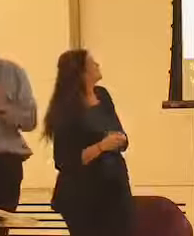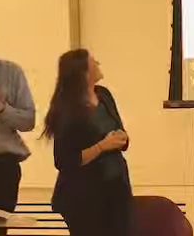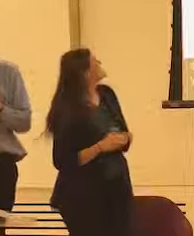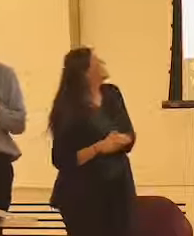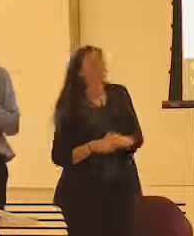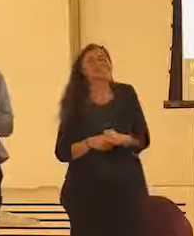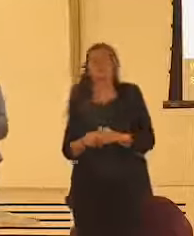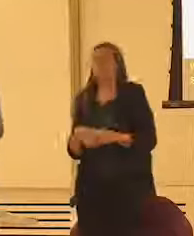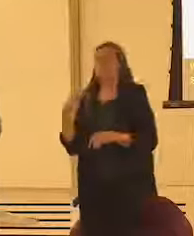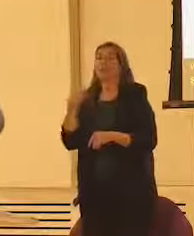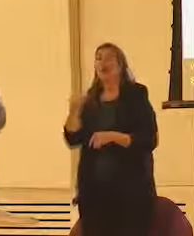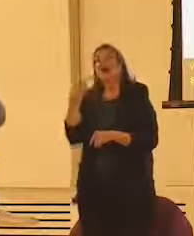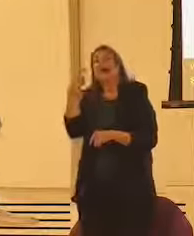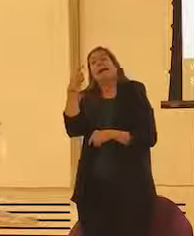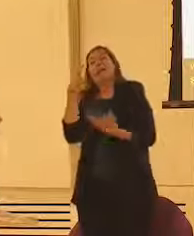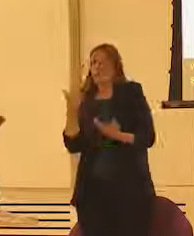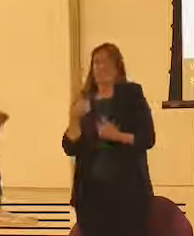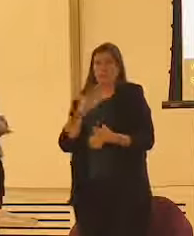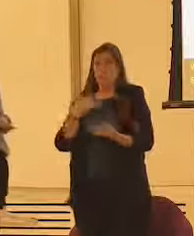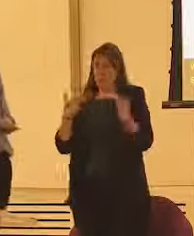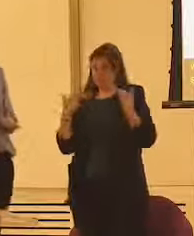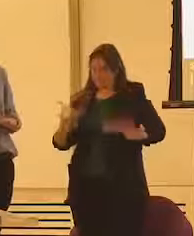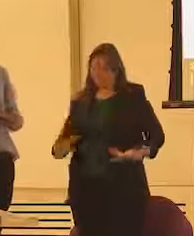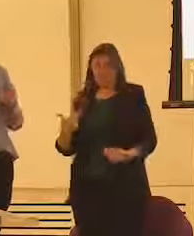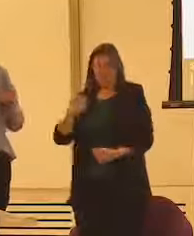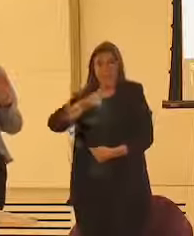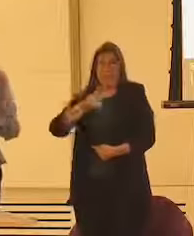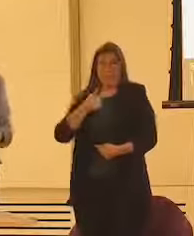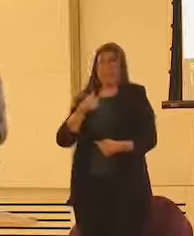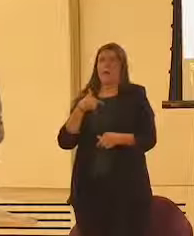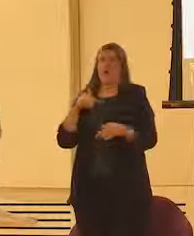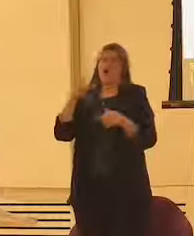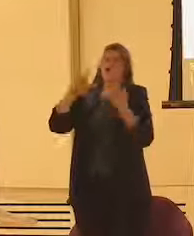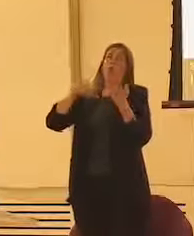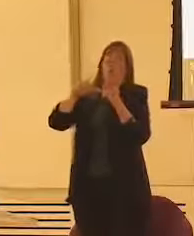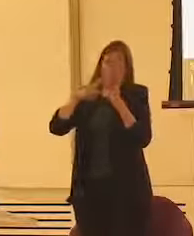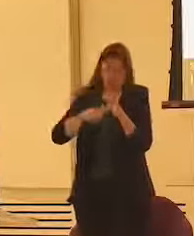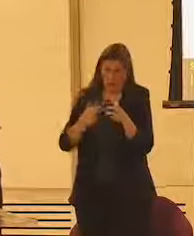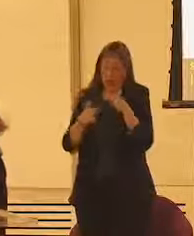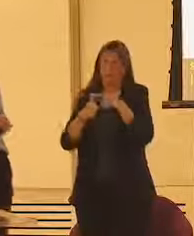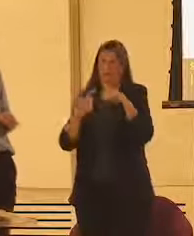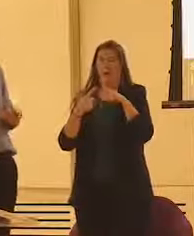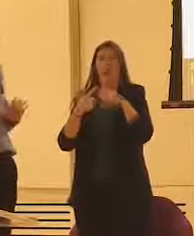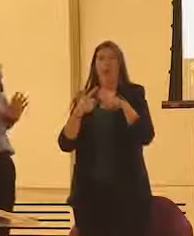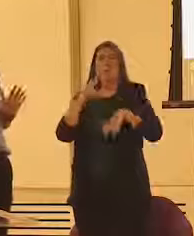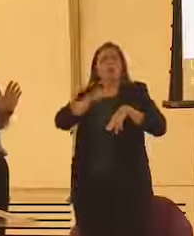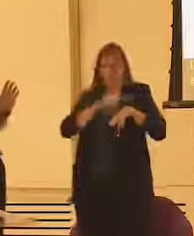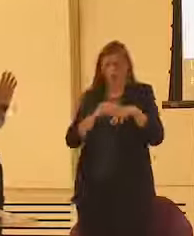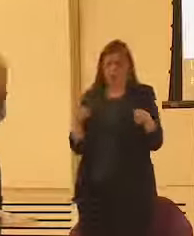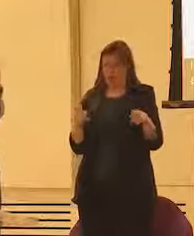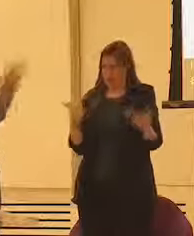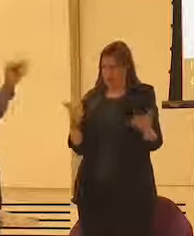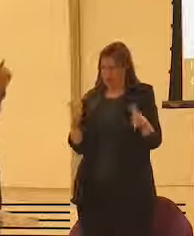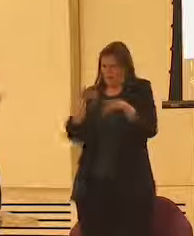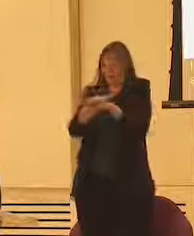I thought I'd talk about me as a coder, and then me as a doctor, and then how the two meet. So, I'm a